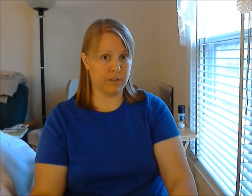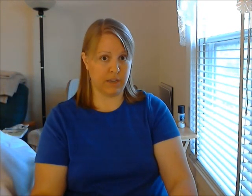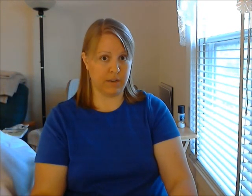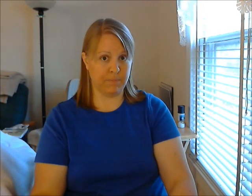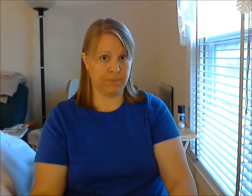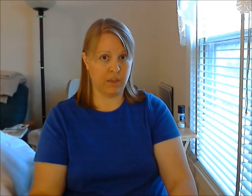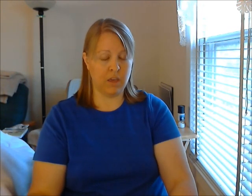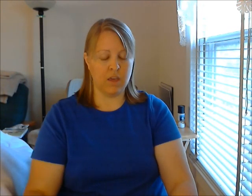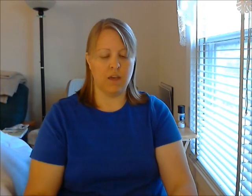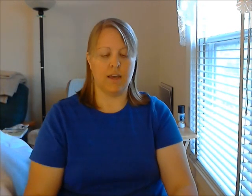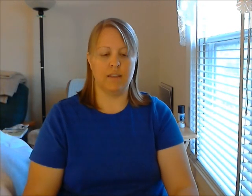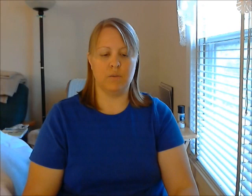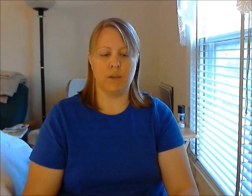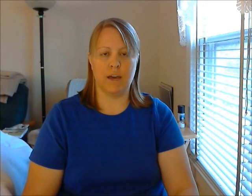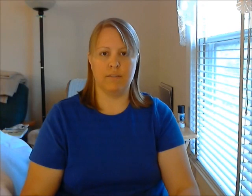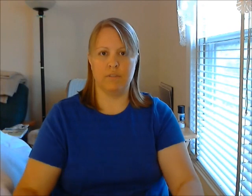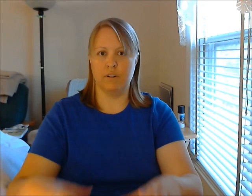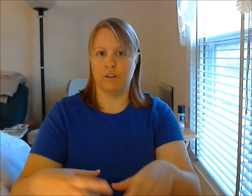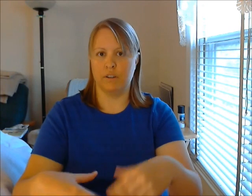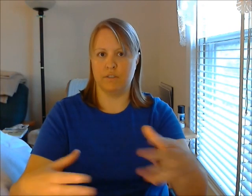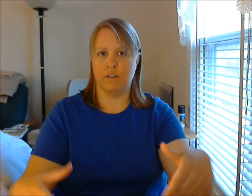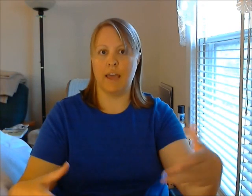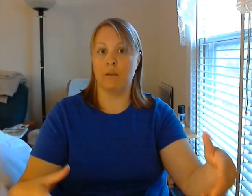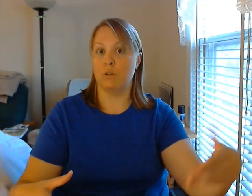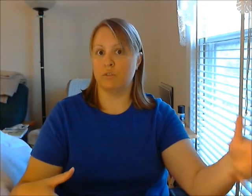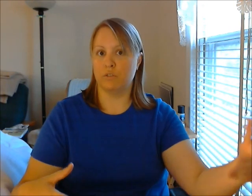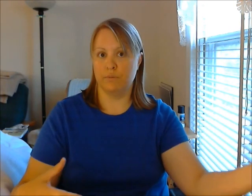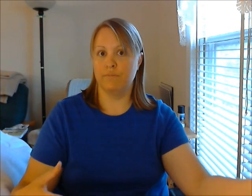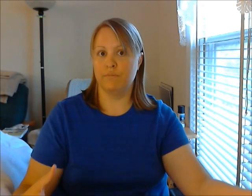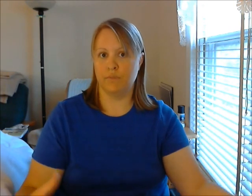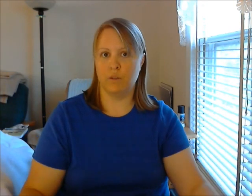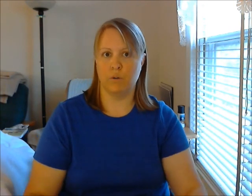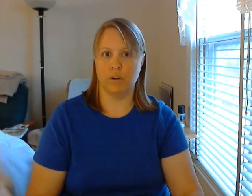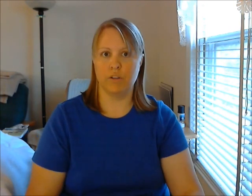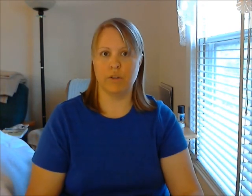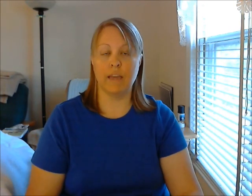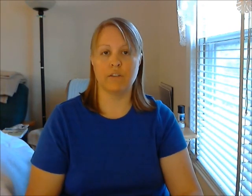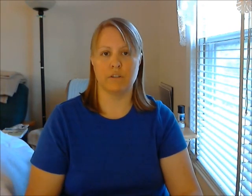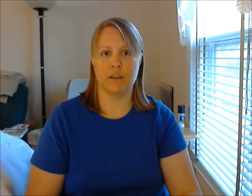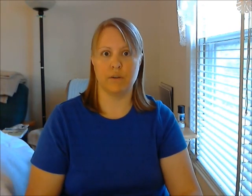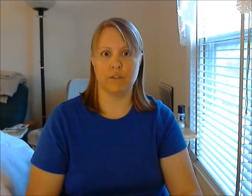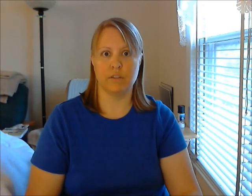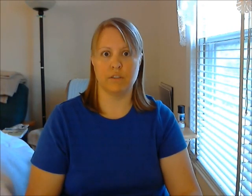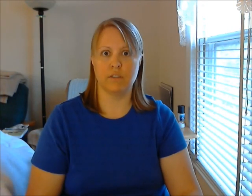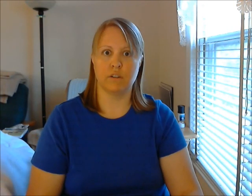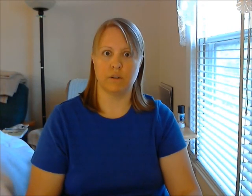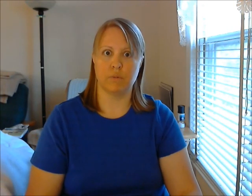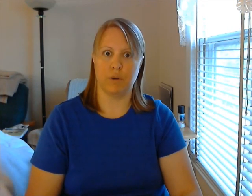see? And then we have the various animals who are going to answer that question, starting with the brown